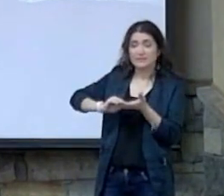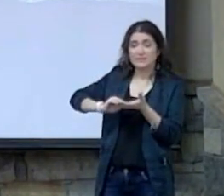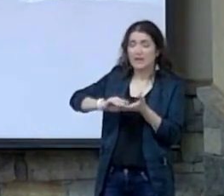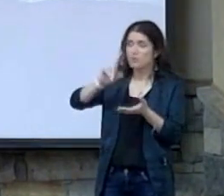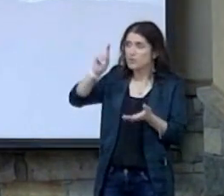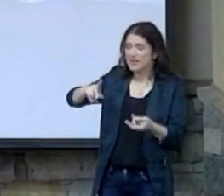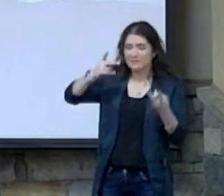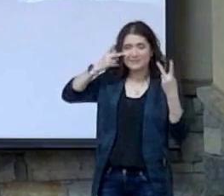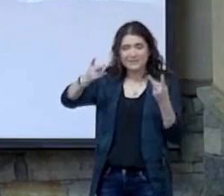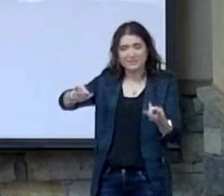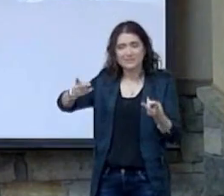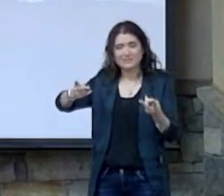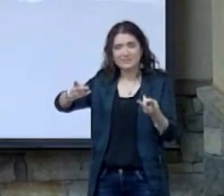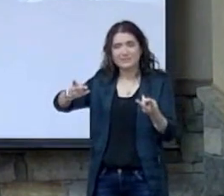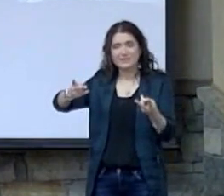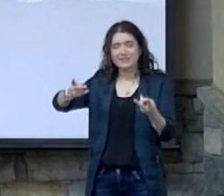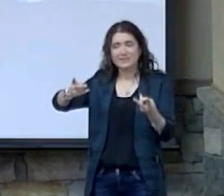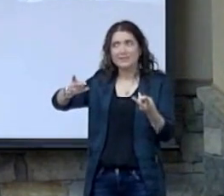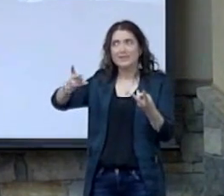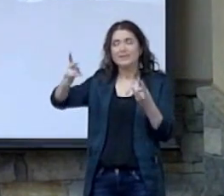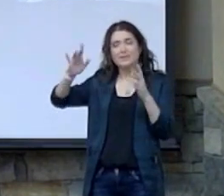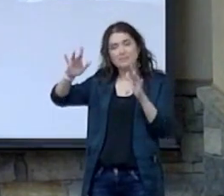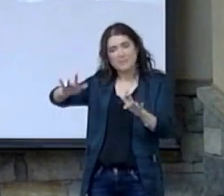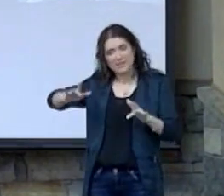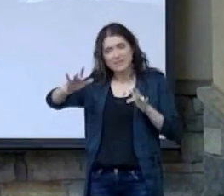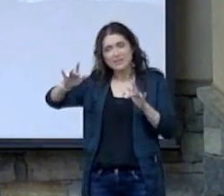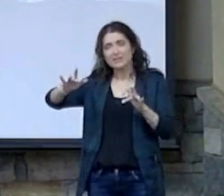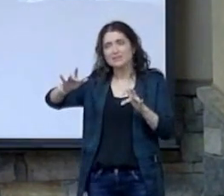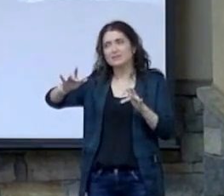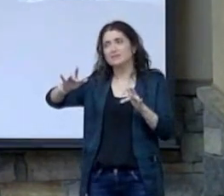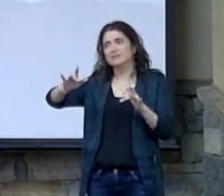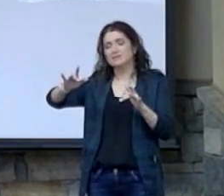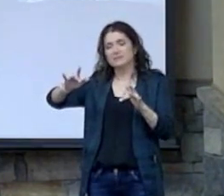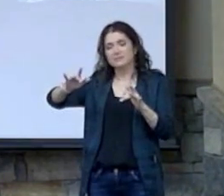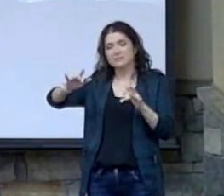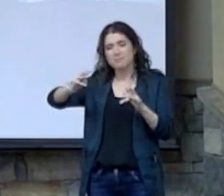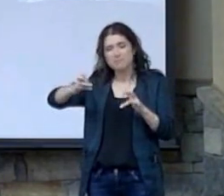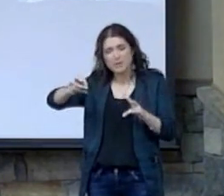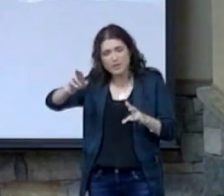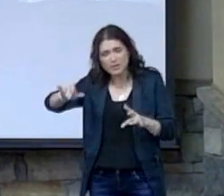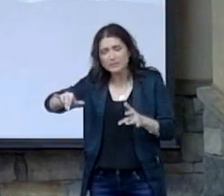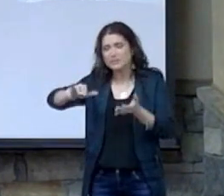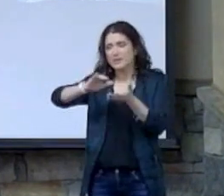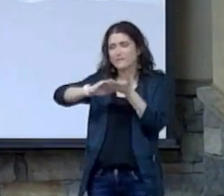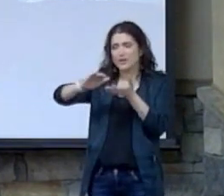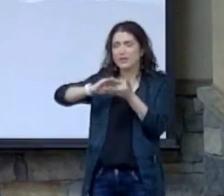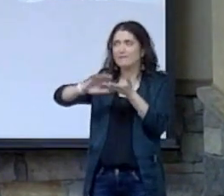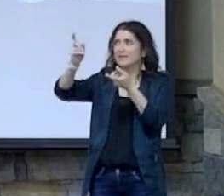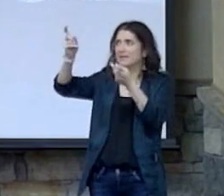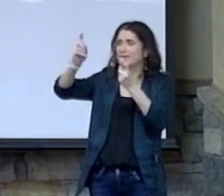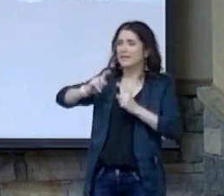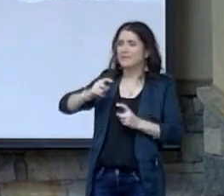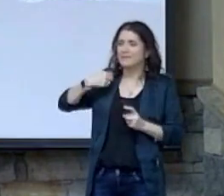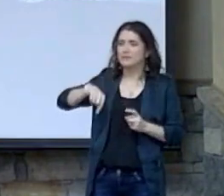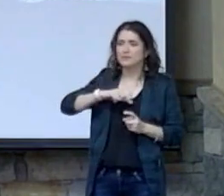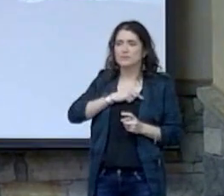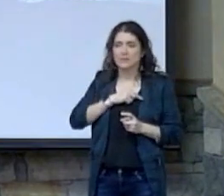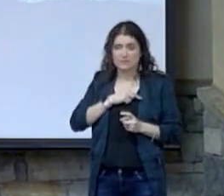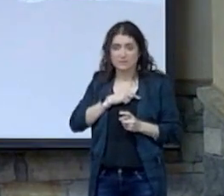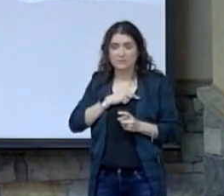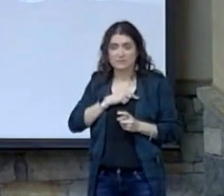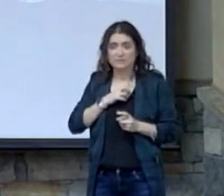to see the pity and the mercy and the forgiveness that has been given in our